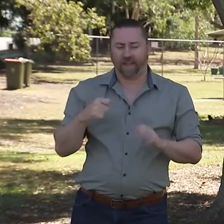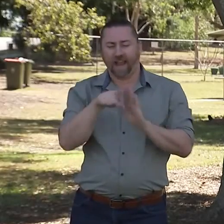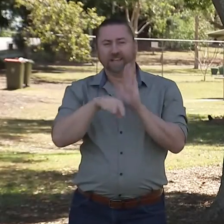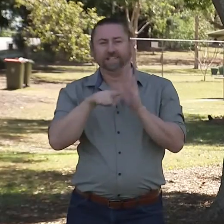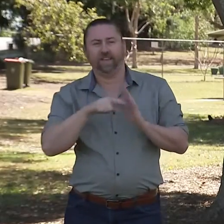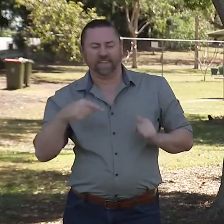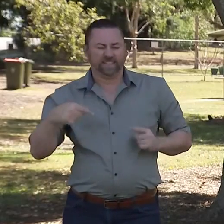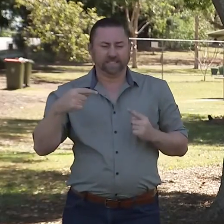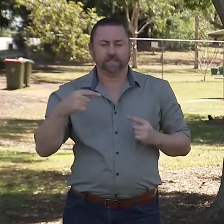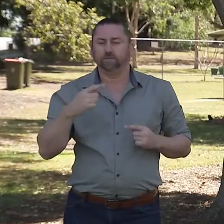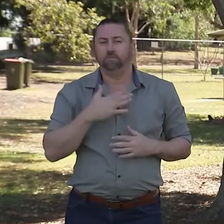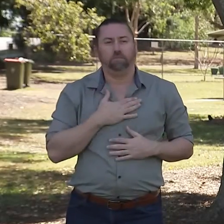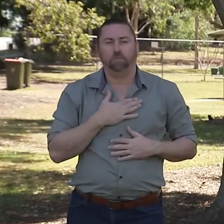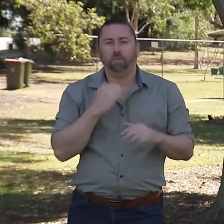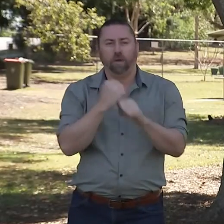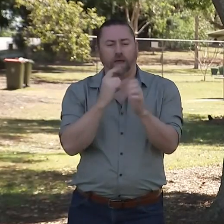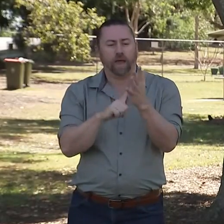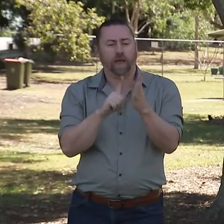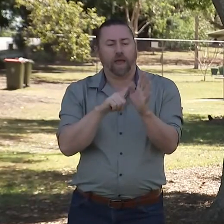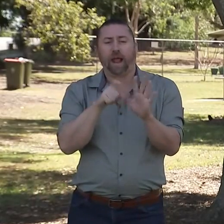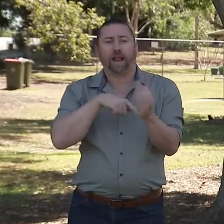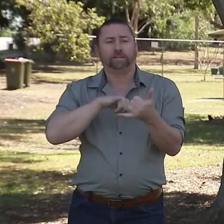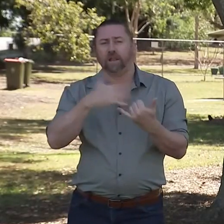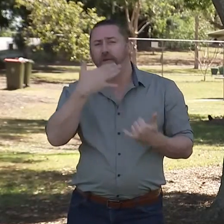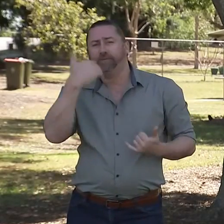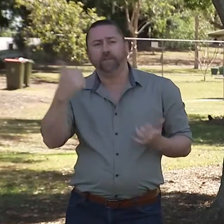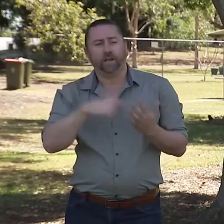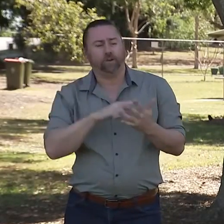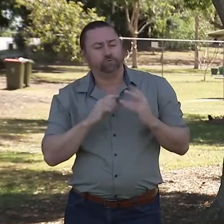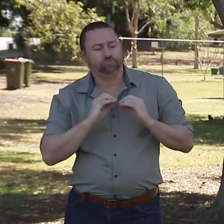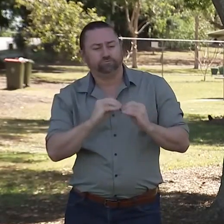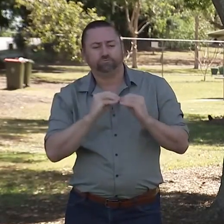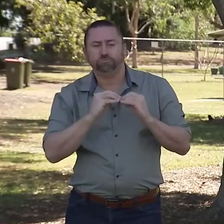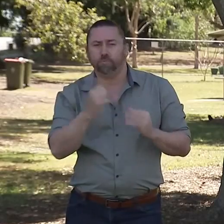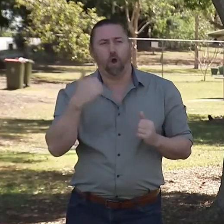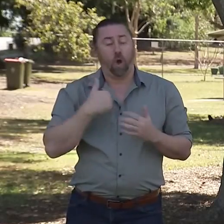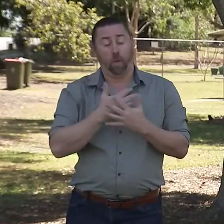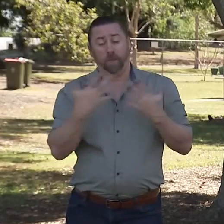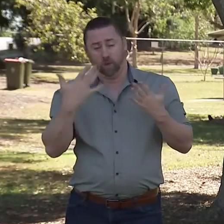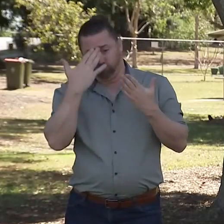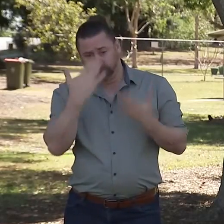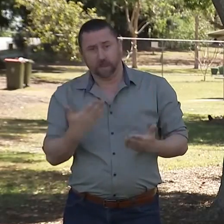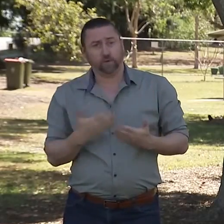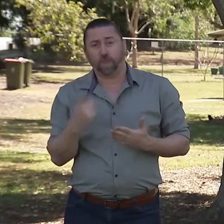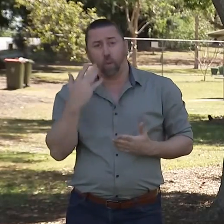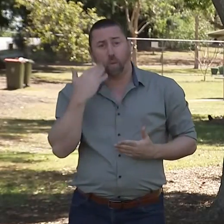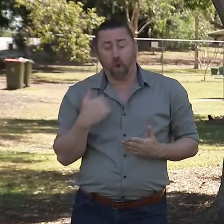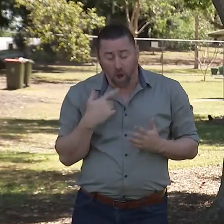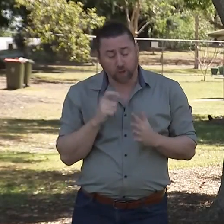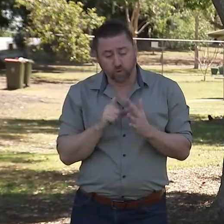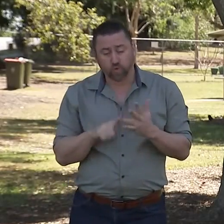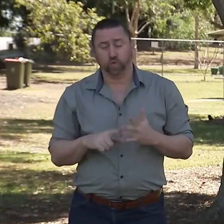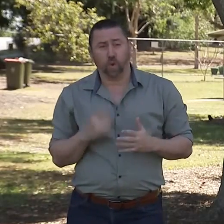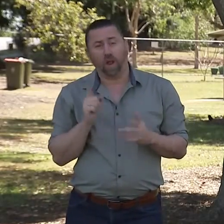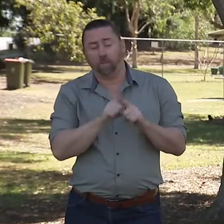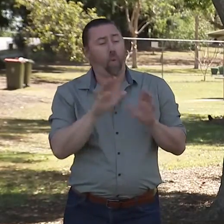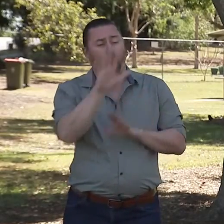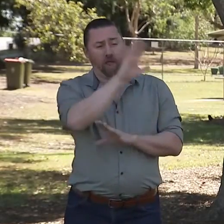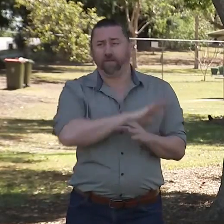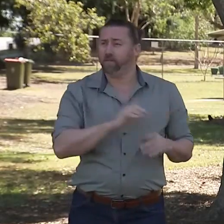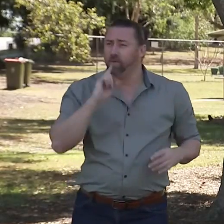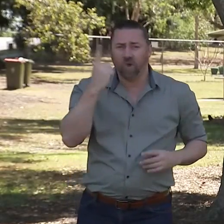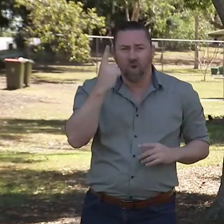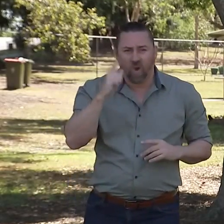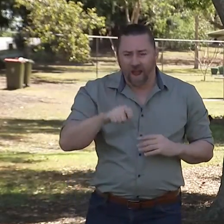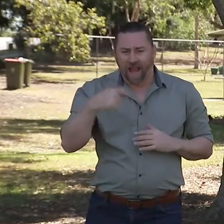found Gladys very good to deal with, and I have deep respect for her, as I do all of my colleagues. On her successor, there's